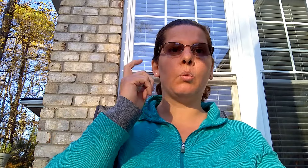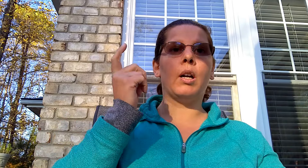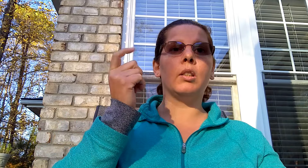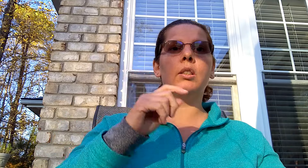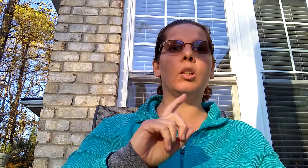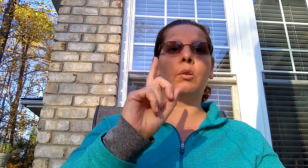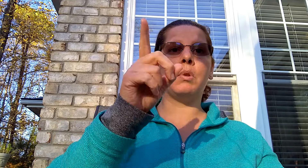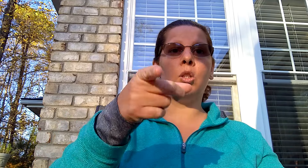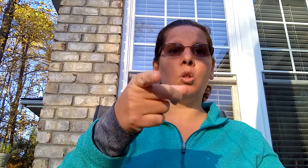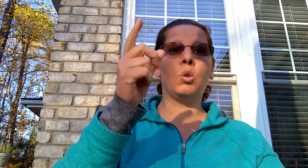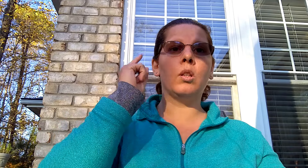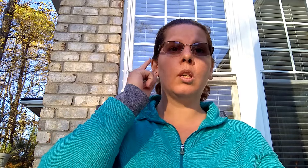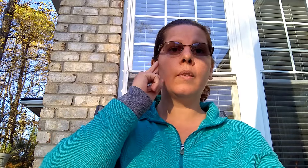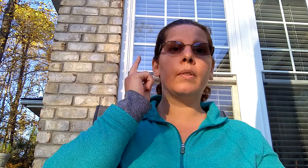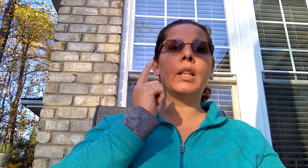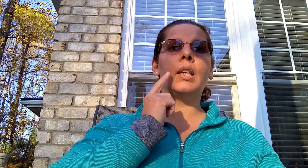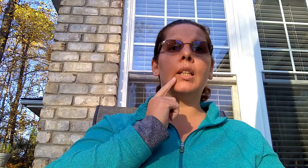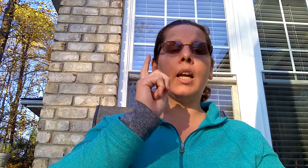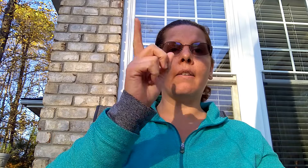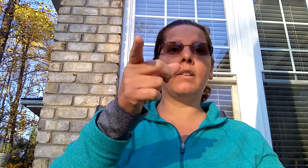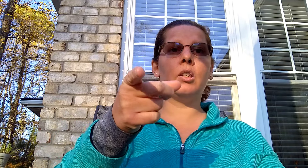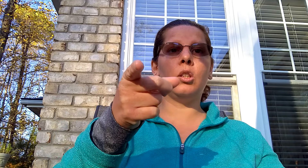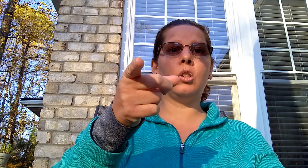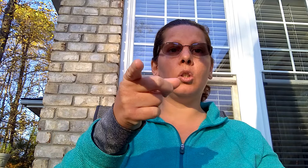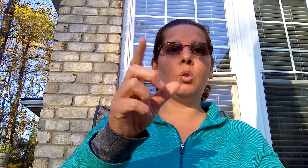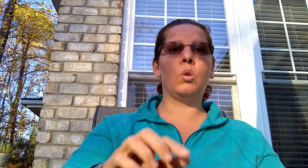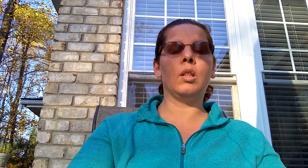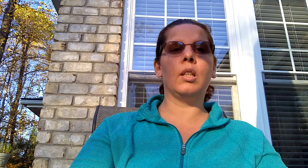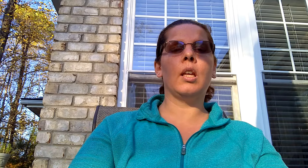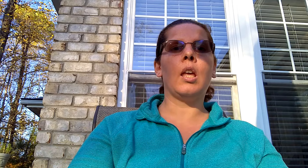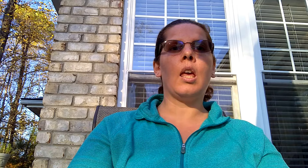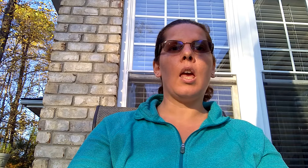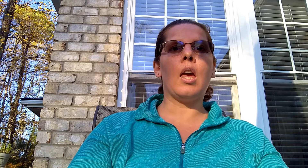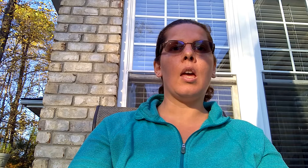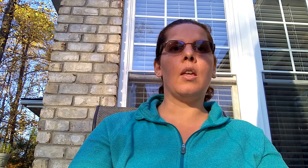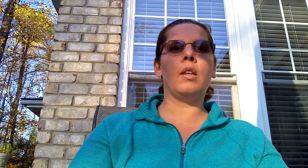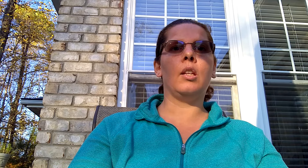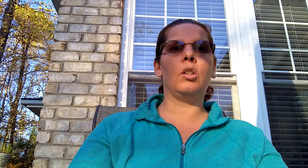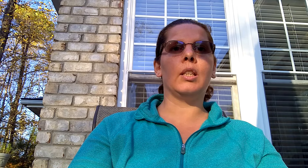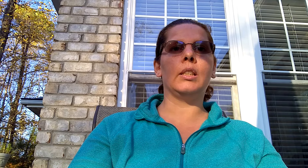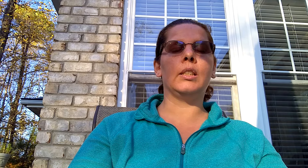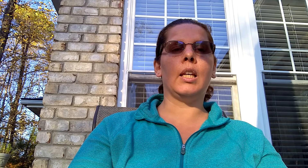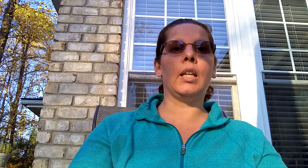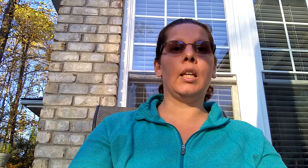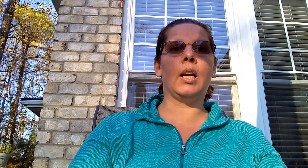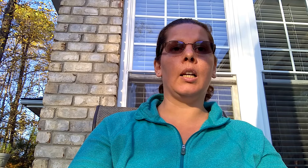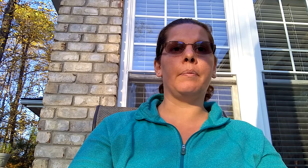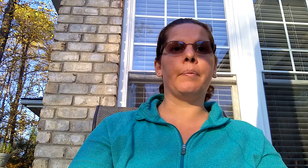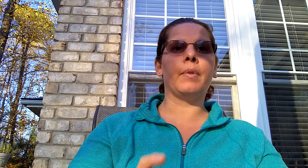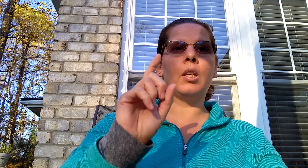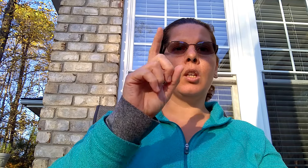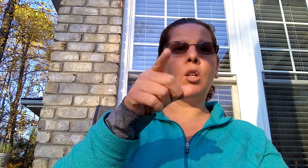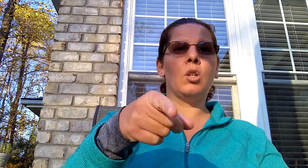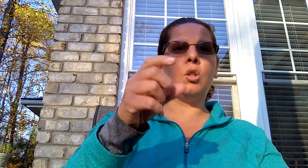well. So it'd be you, deaf, you, and then you can say